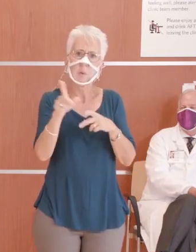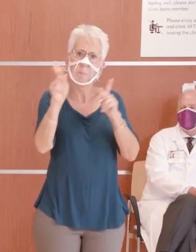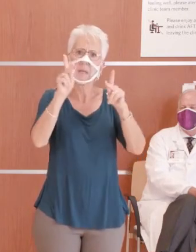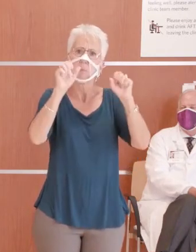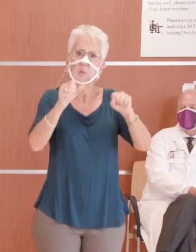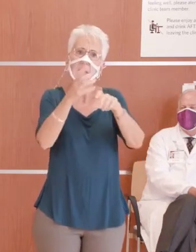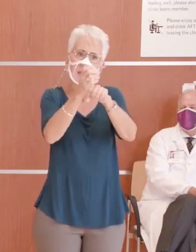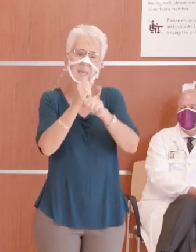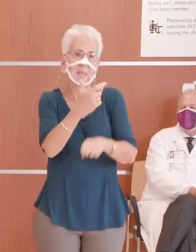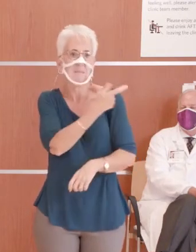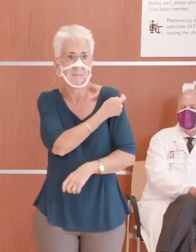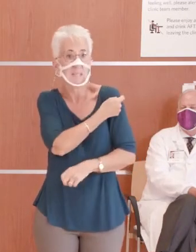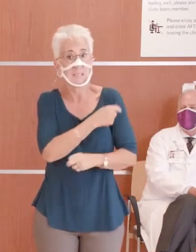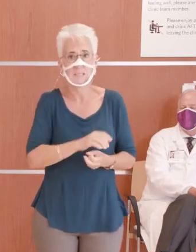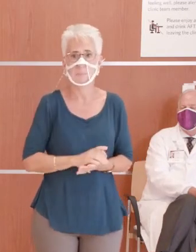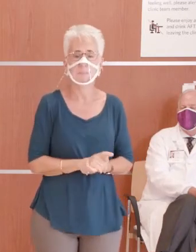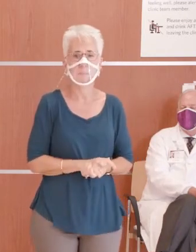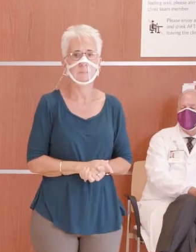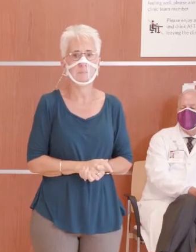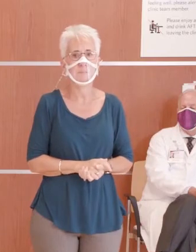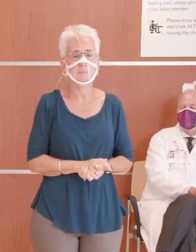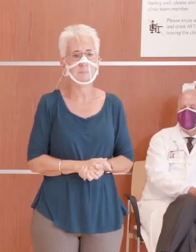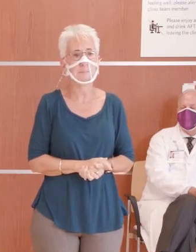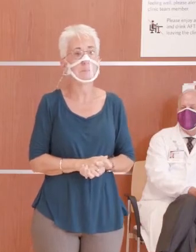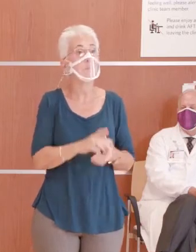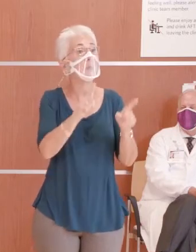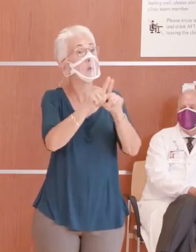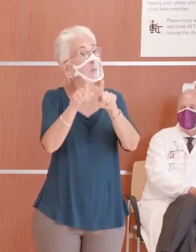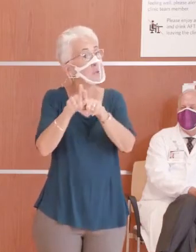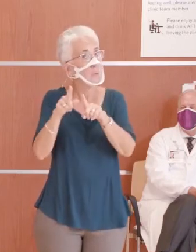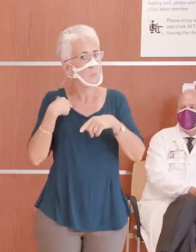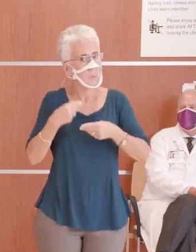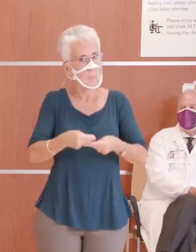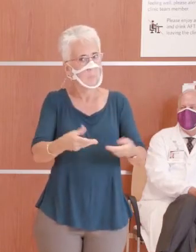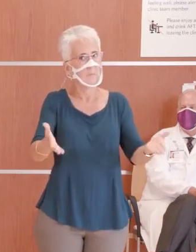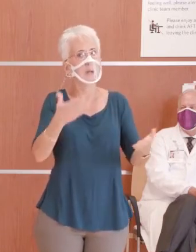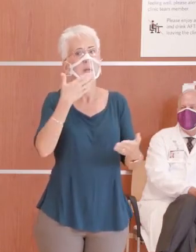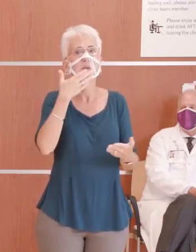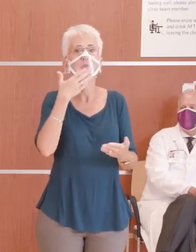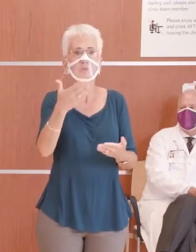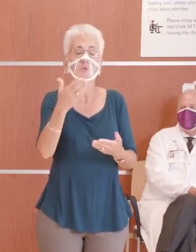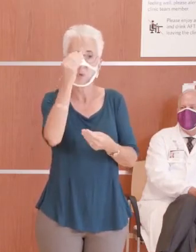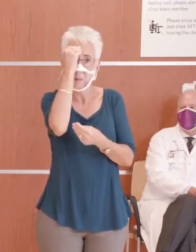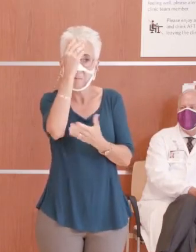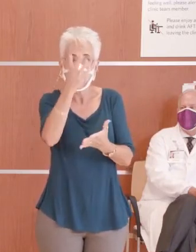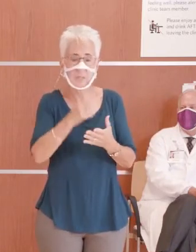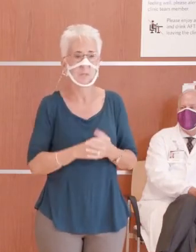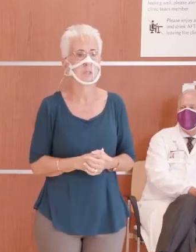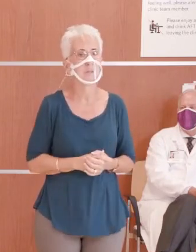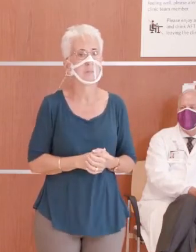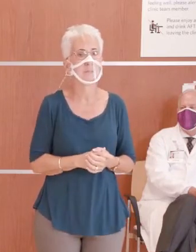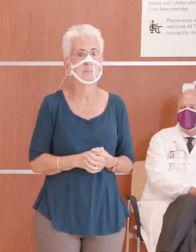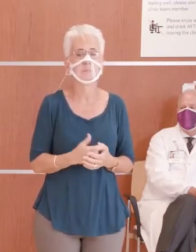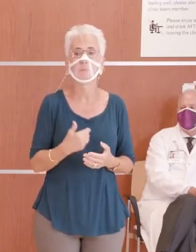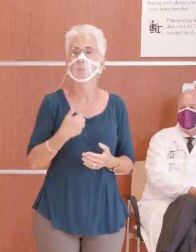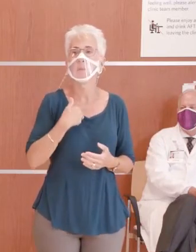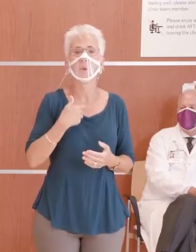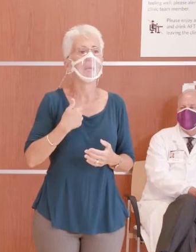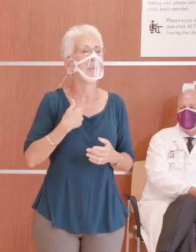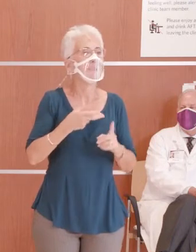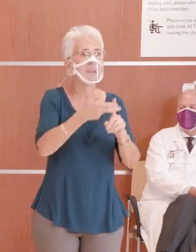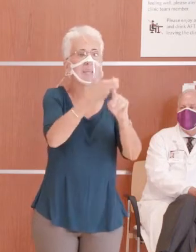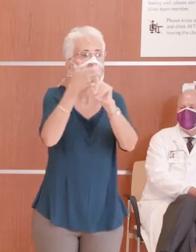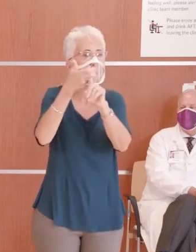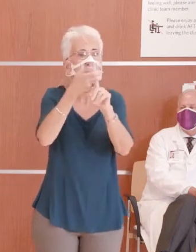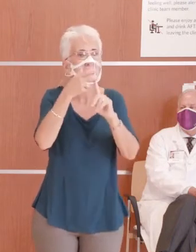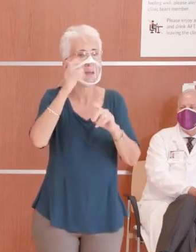access to vaccine. But we're also working on providing good information. We have a media campaign. Many of you have seen